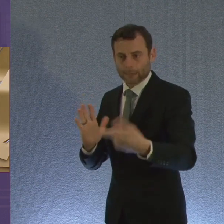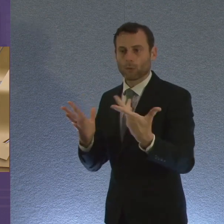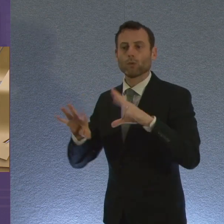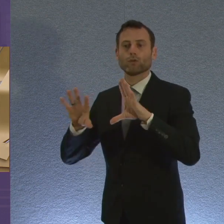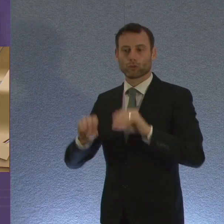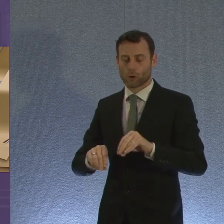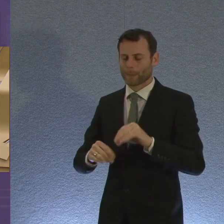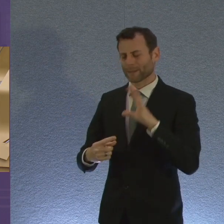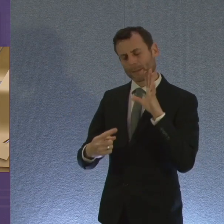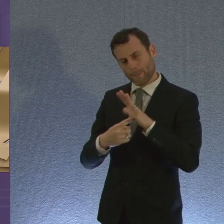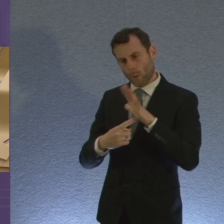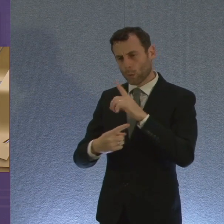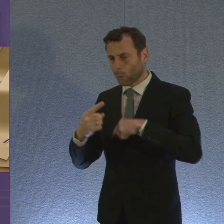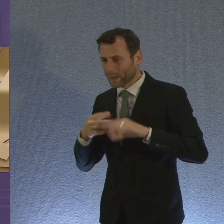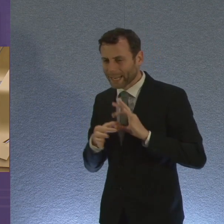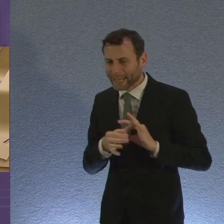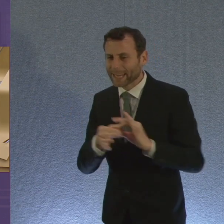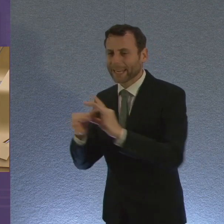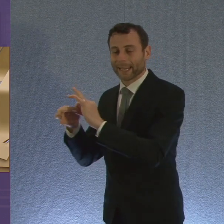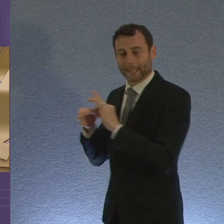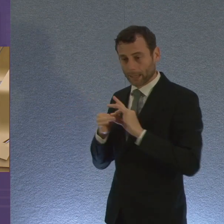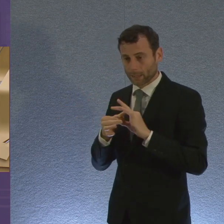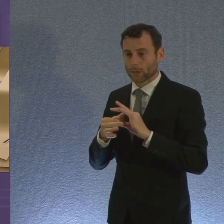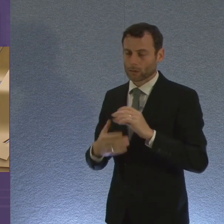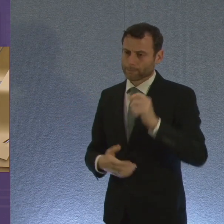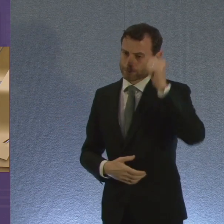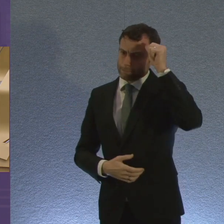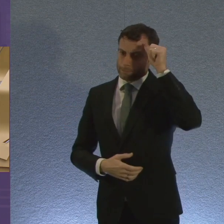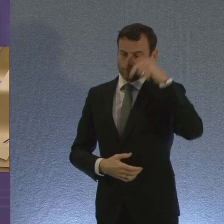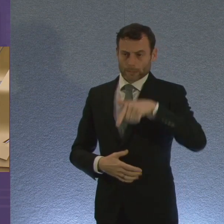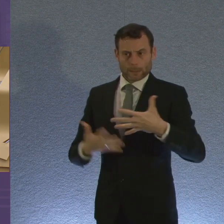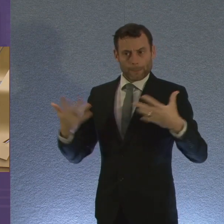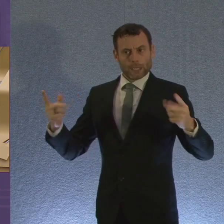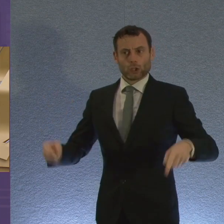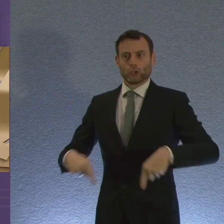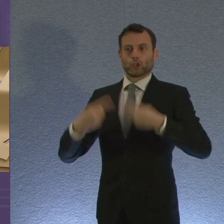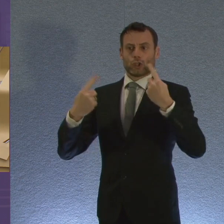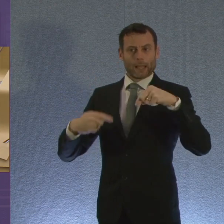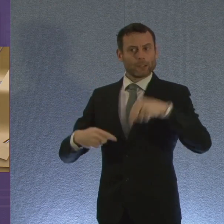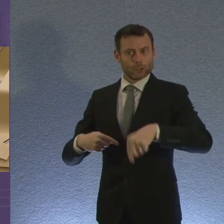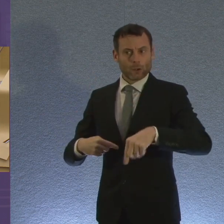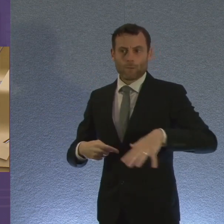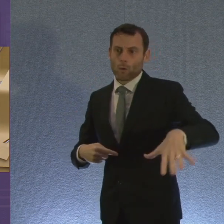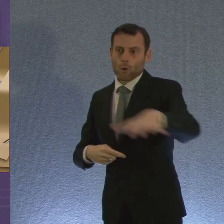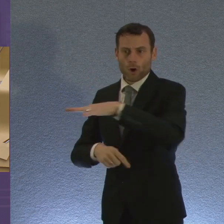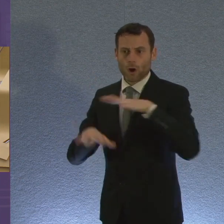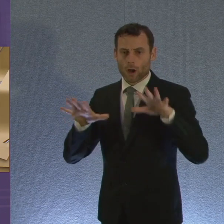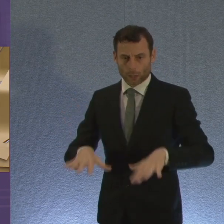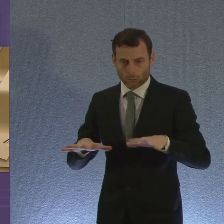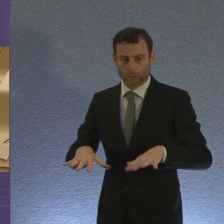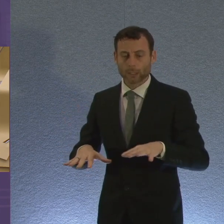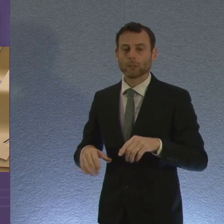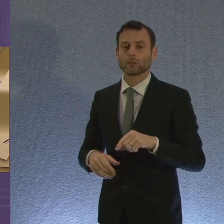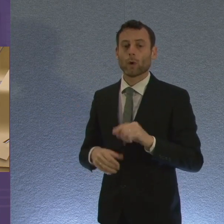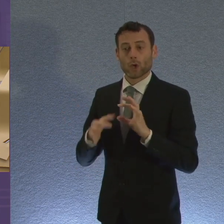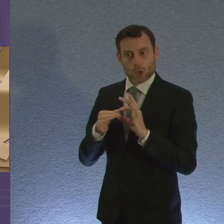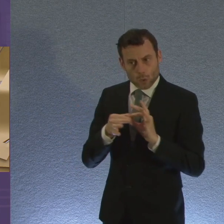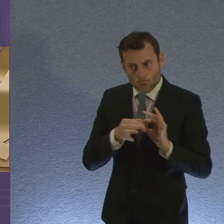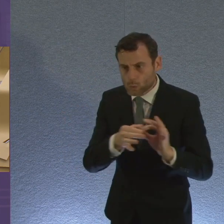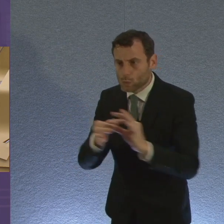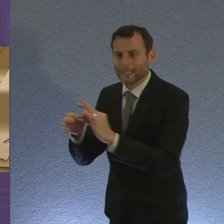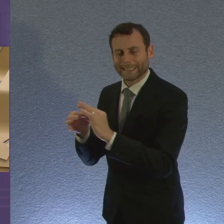to defeat the greatest challenge we have faced as a nation for many generations. And unity is worth working for, no matter how hard it